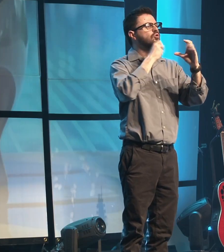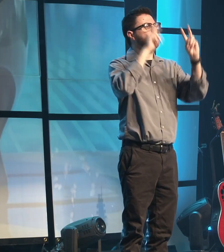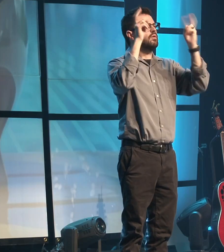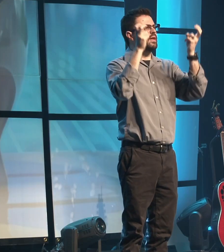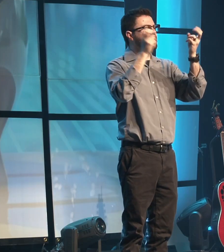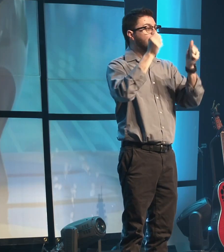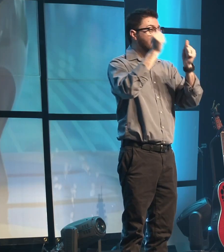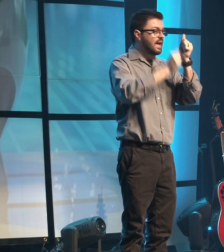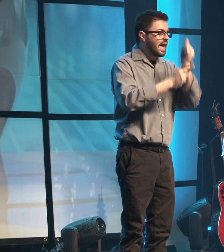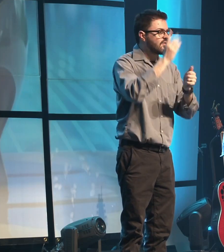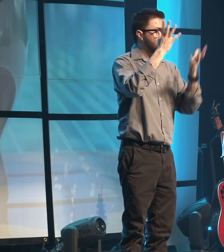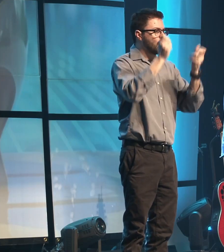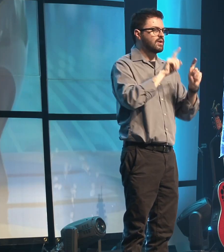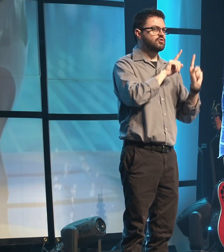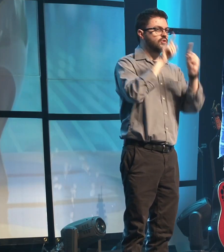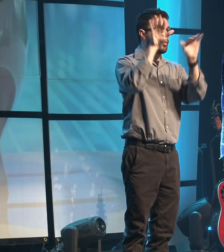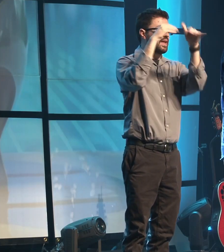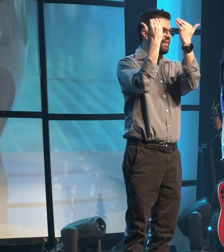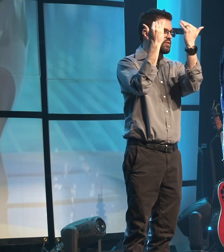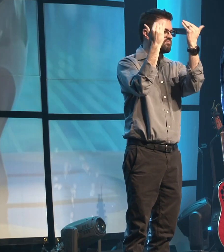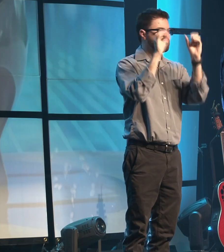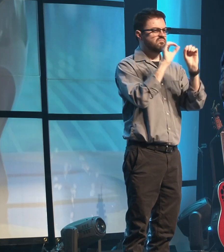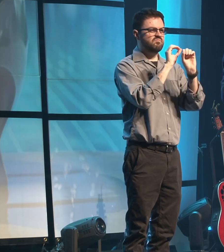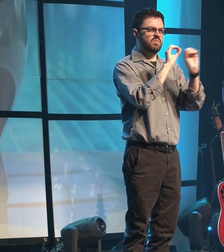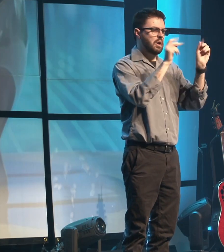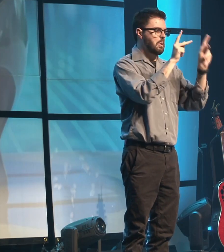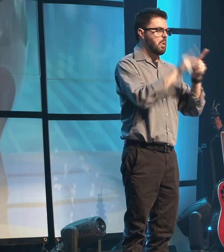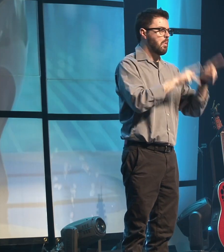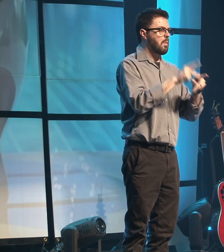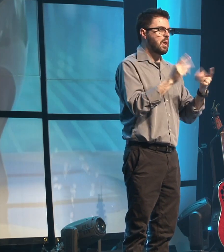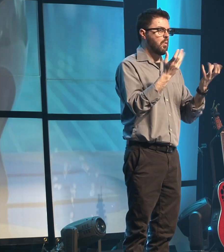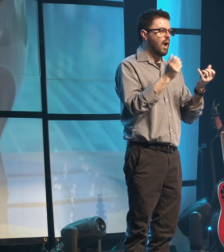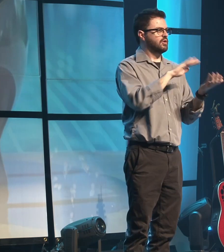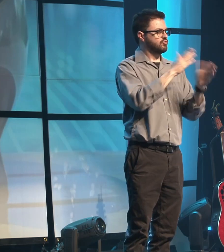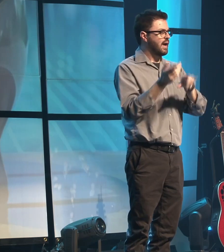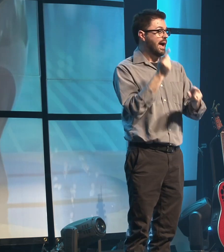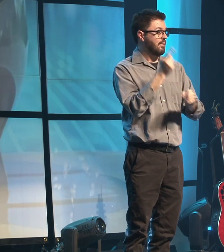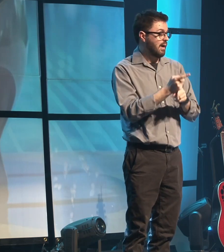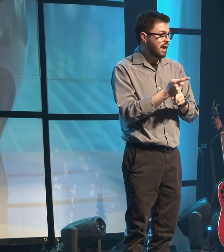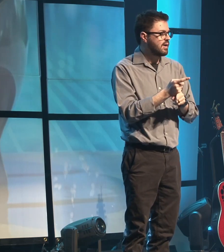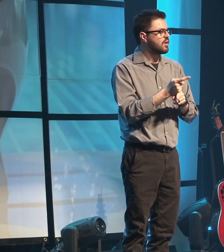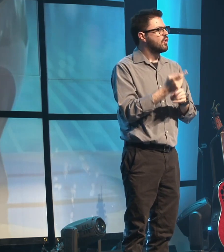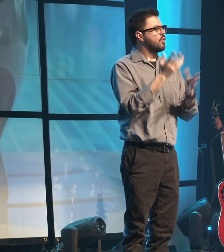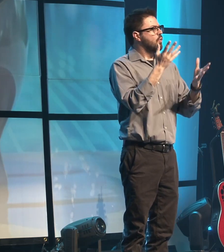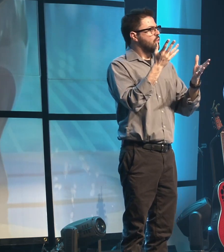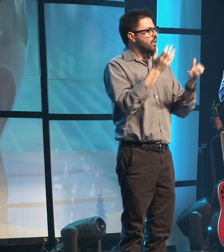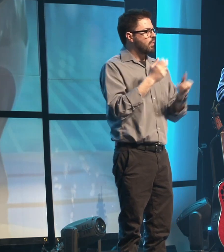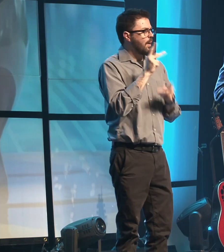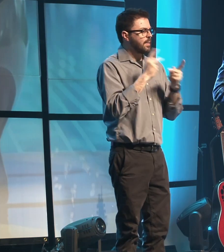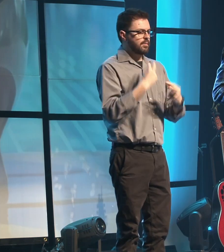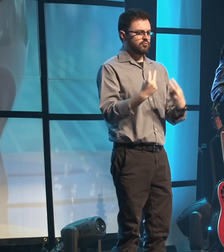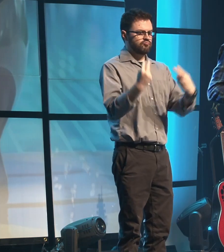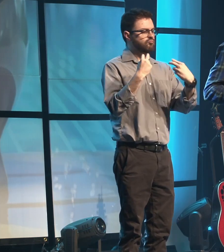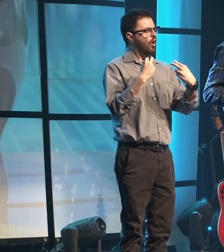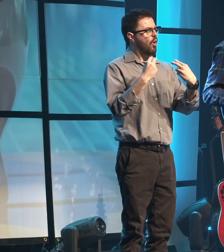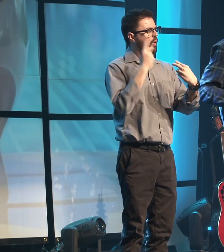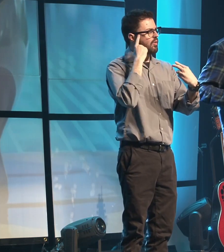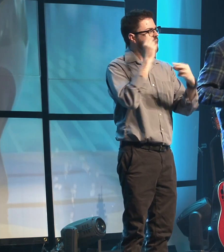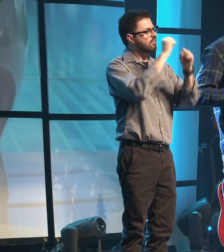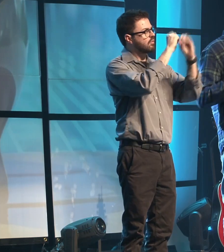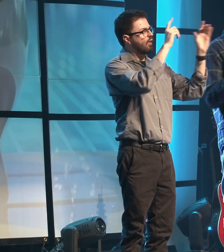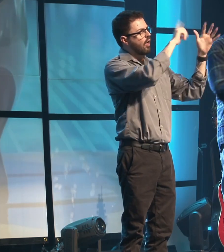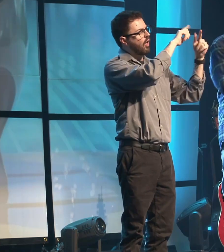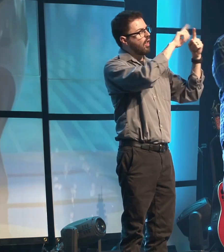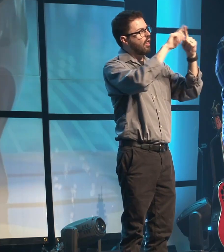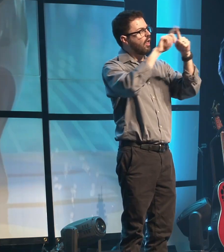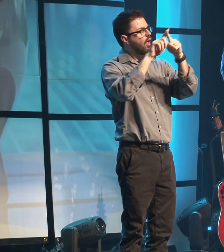to die, right? We want to be thought of as these things, but the truth is they're difficult, right? And